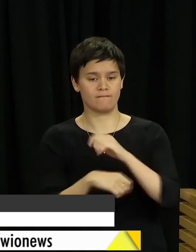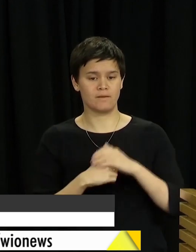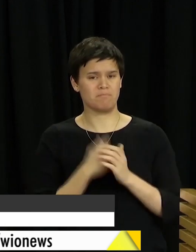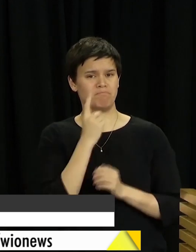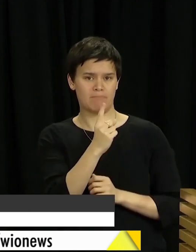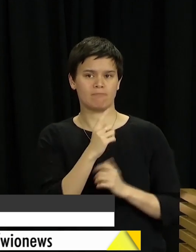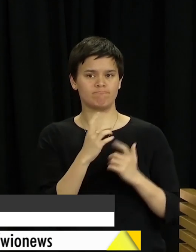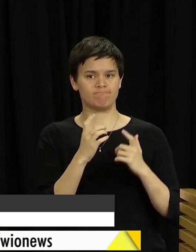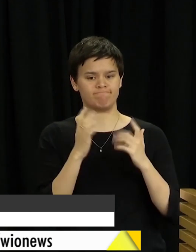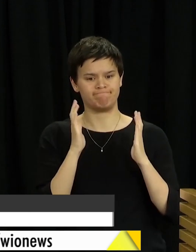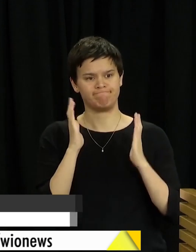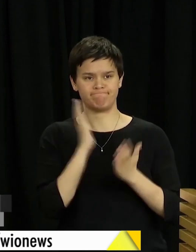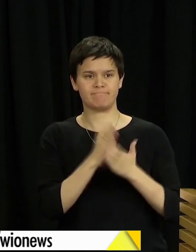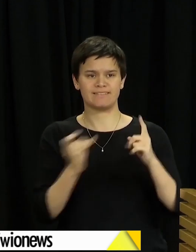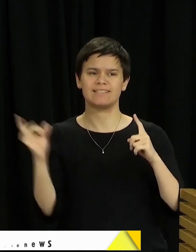very significant